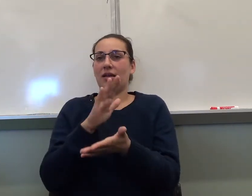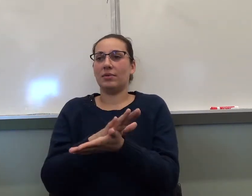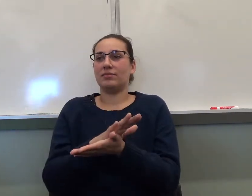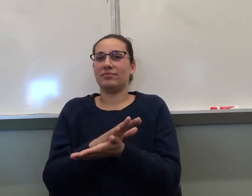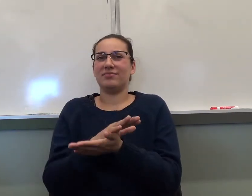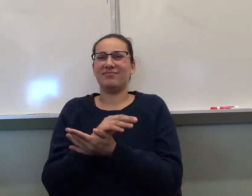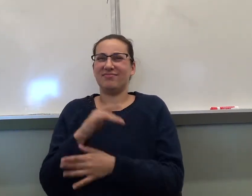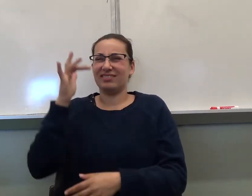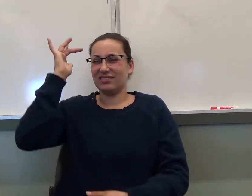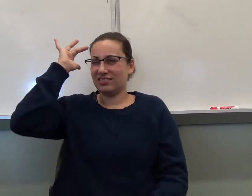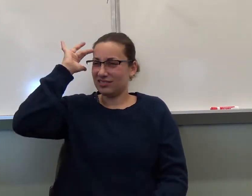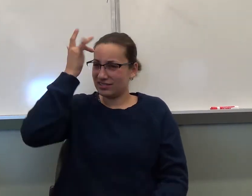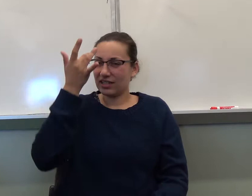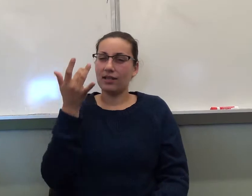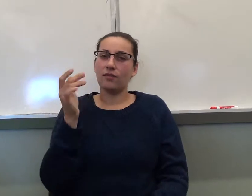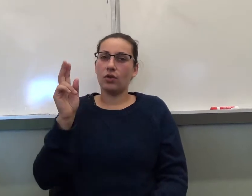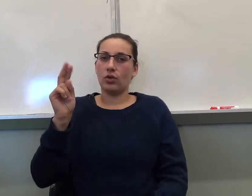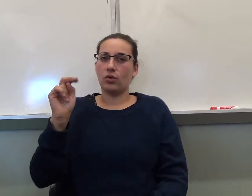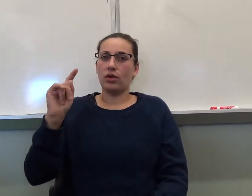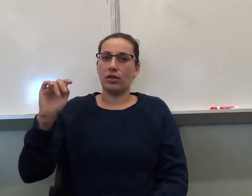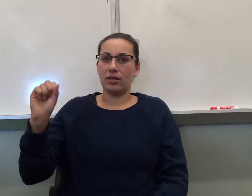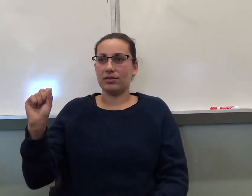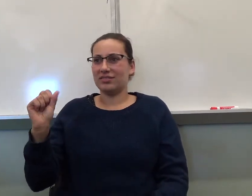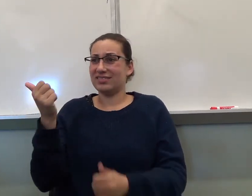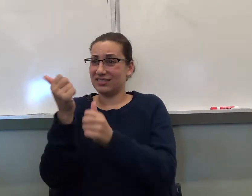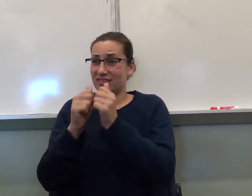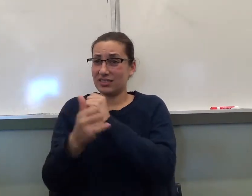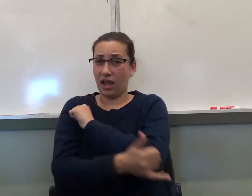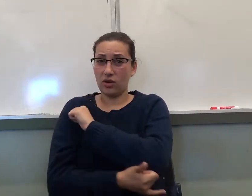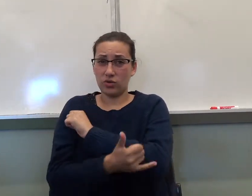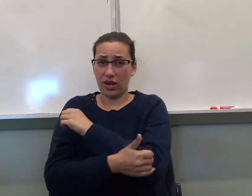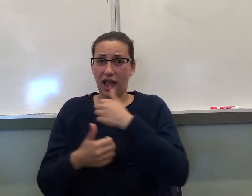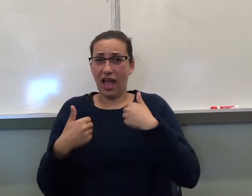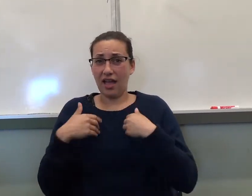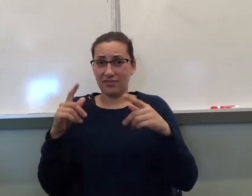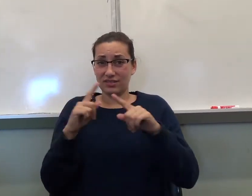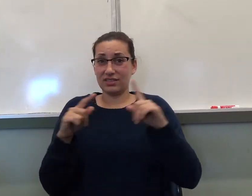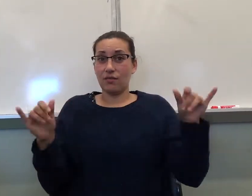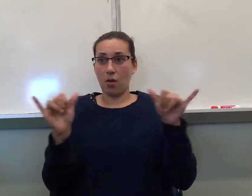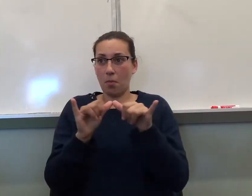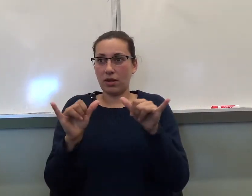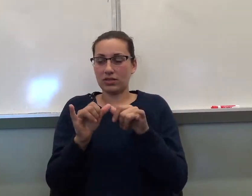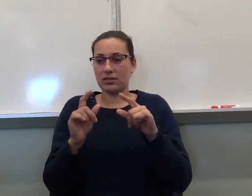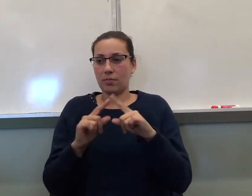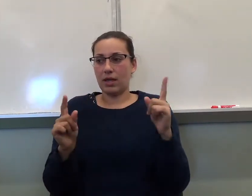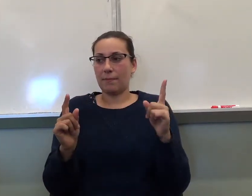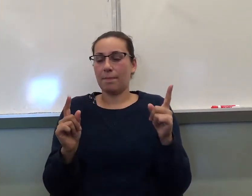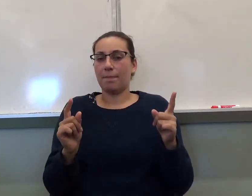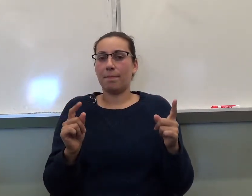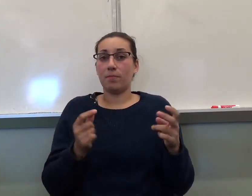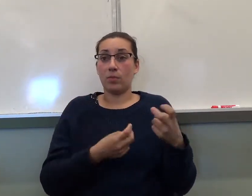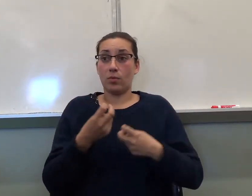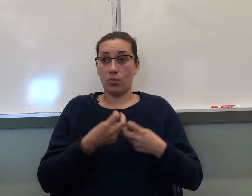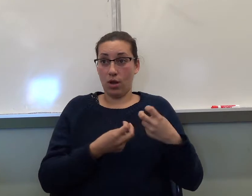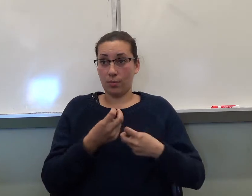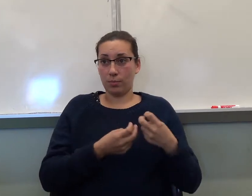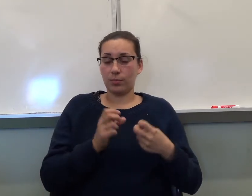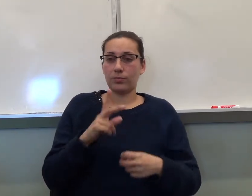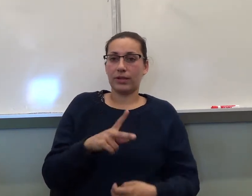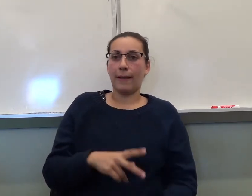Every country has different units and the conversions between. See, one of the things is that causes the problem here is that not only do we